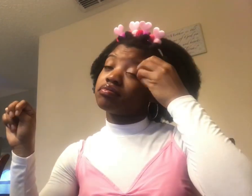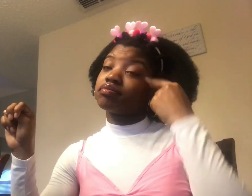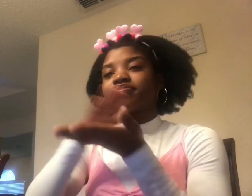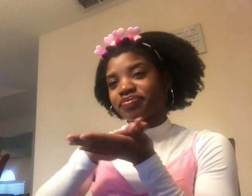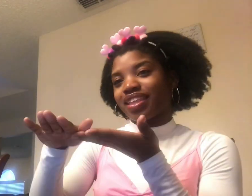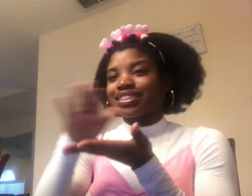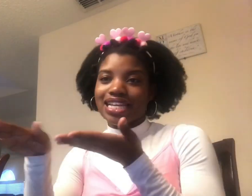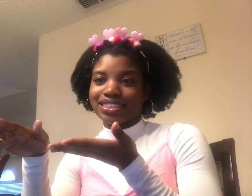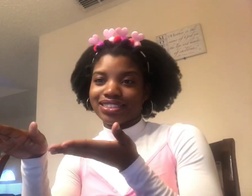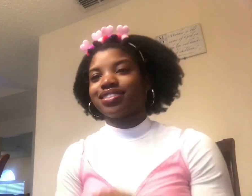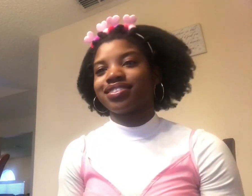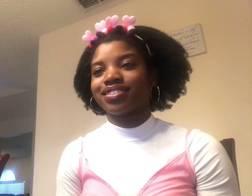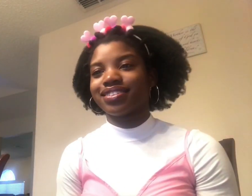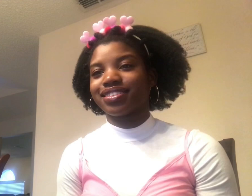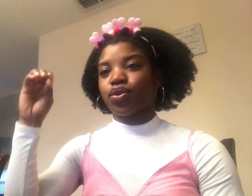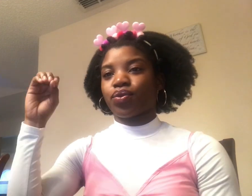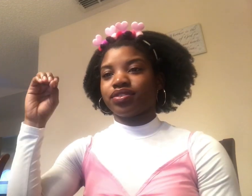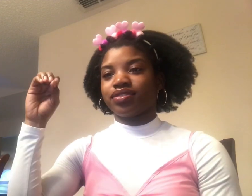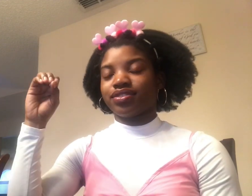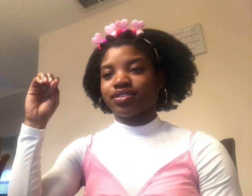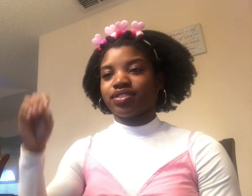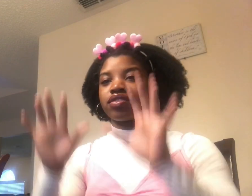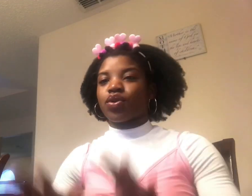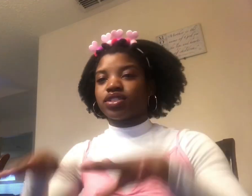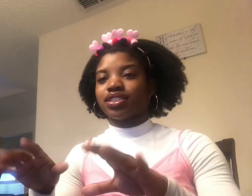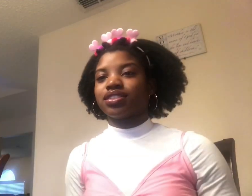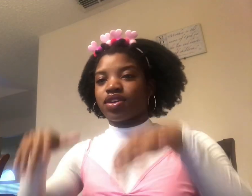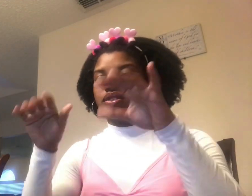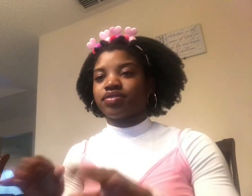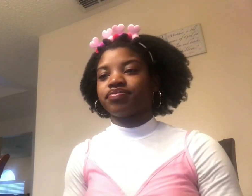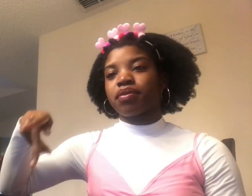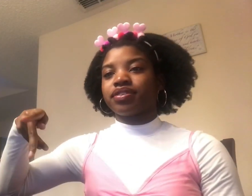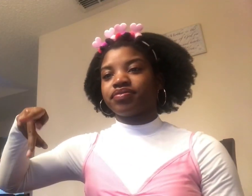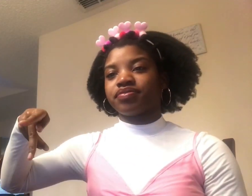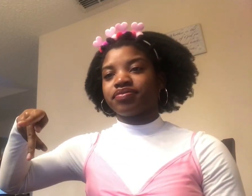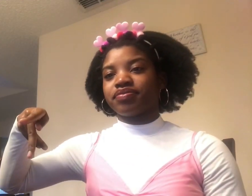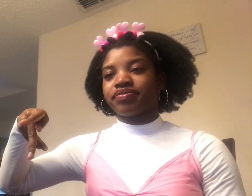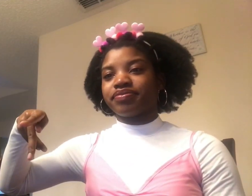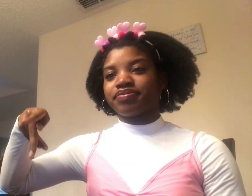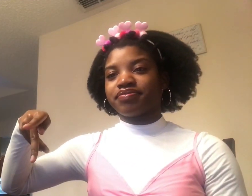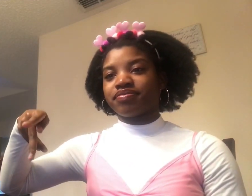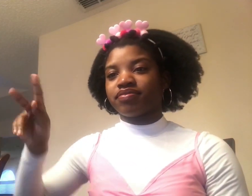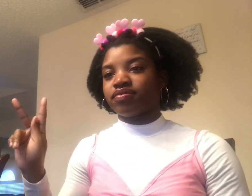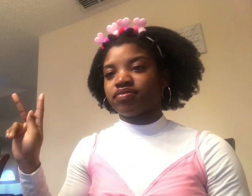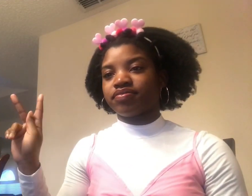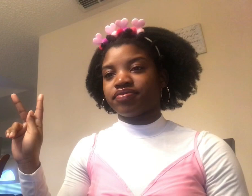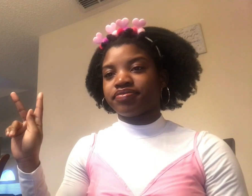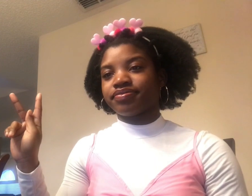continuing the ASL series and right now you're just going to see a quick video because like I said before this is originally going to be a montage